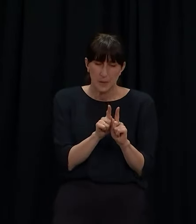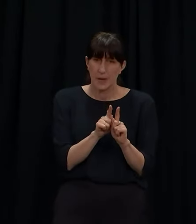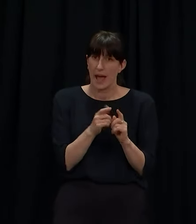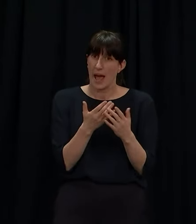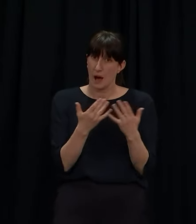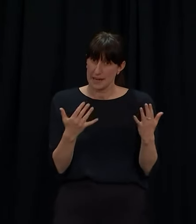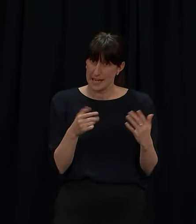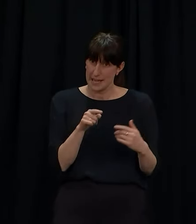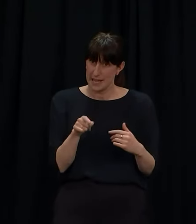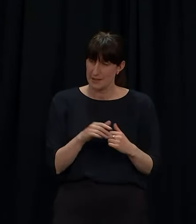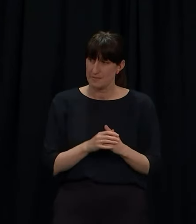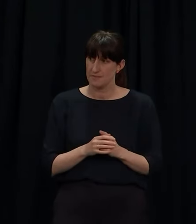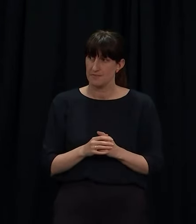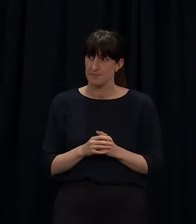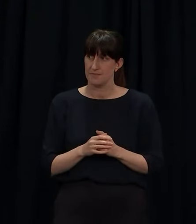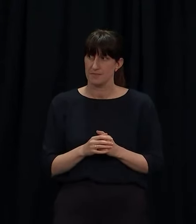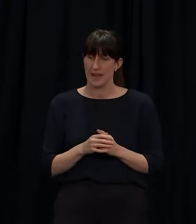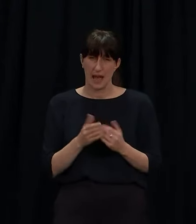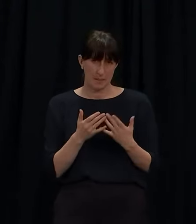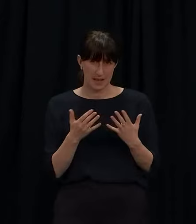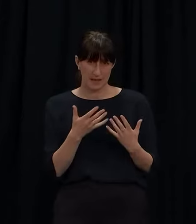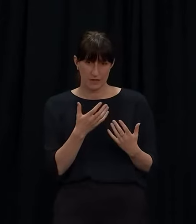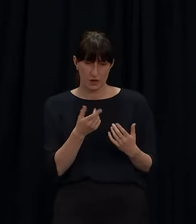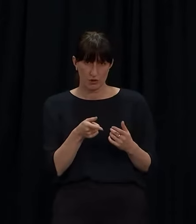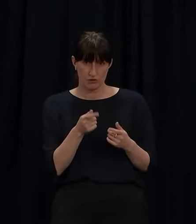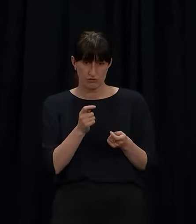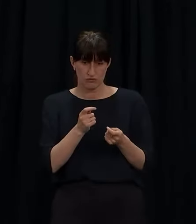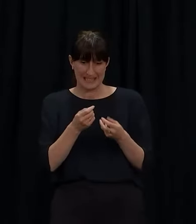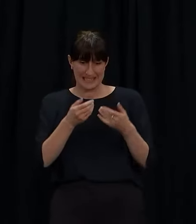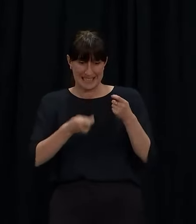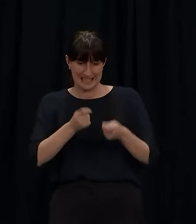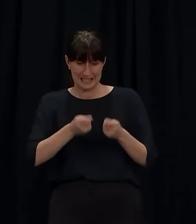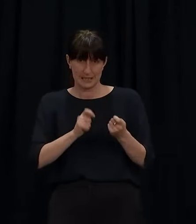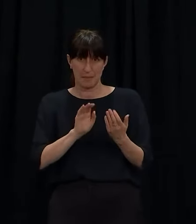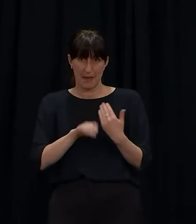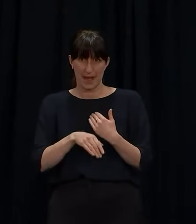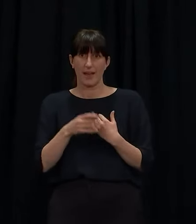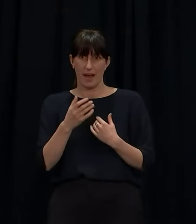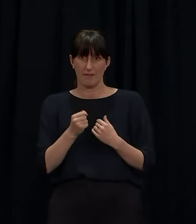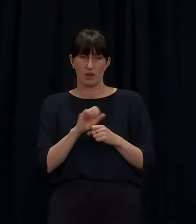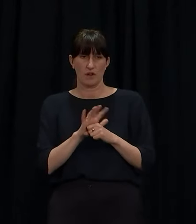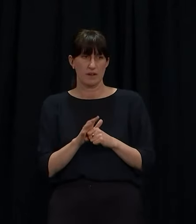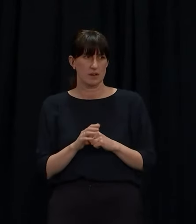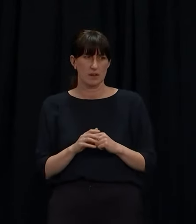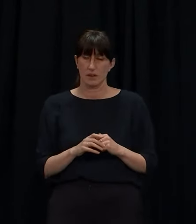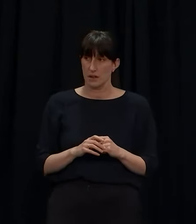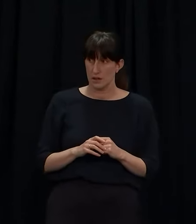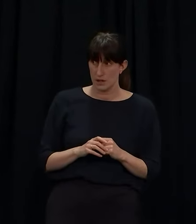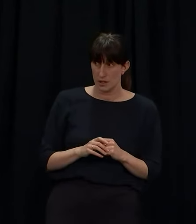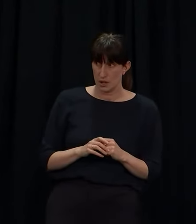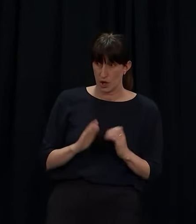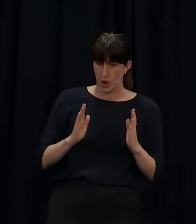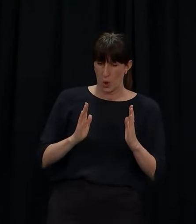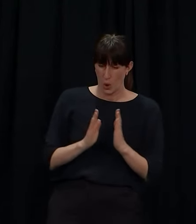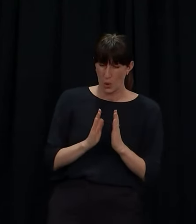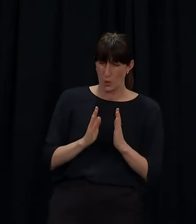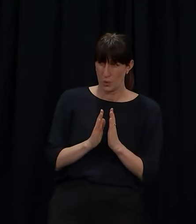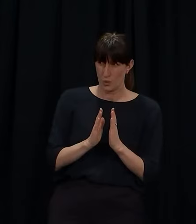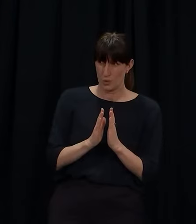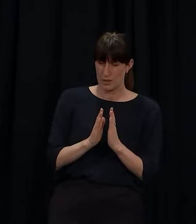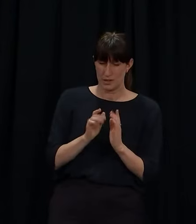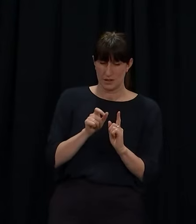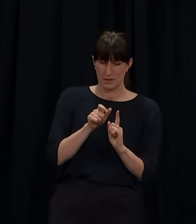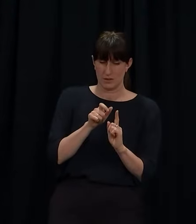Test results we're tuning through pretty quickly now. Are you talking about the number of close plus